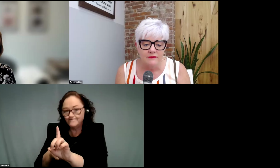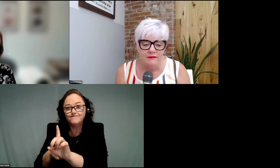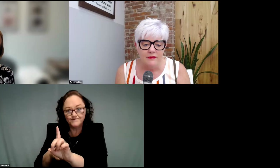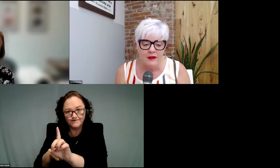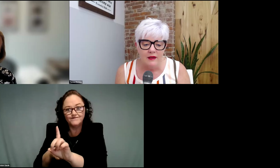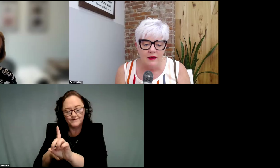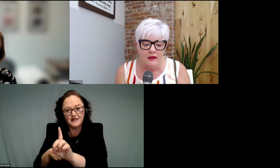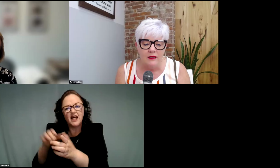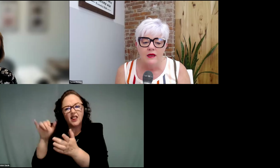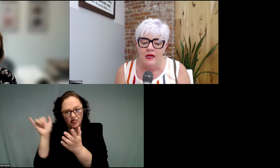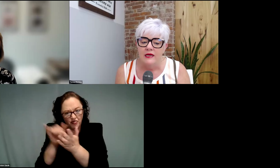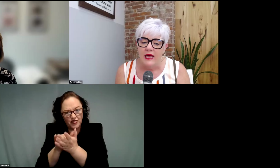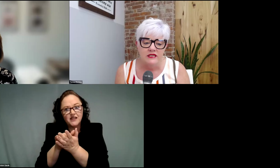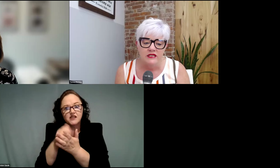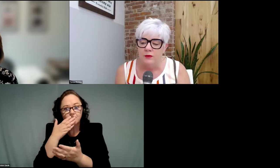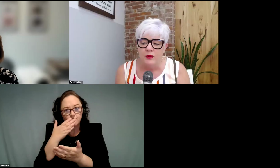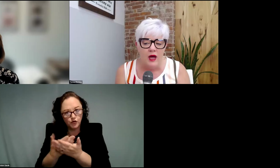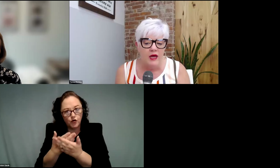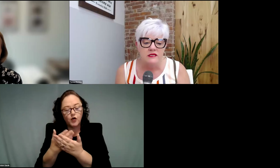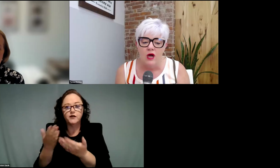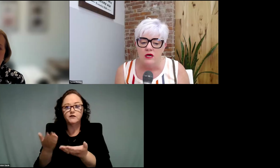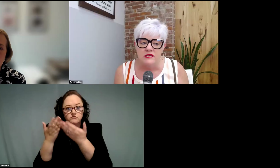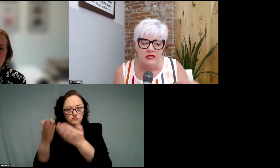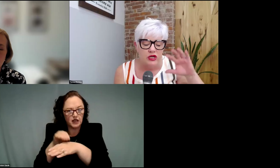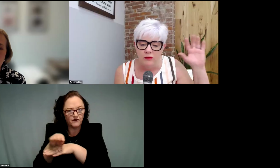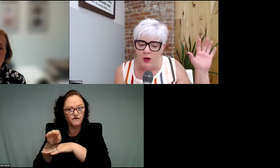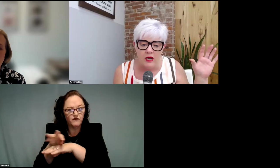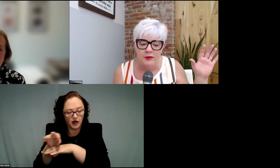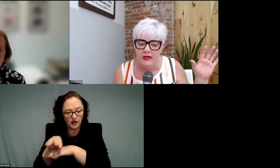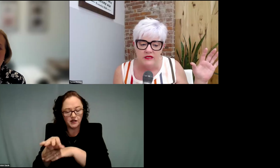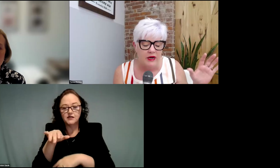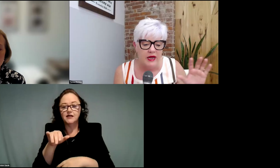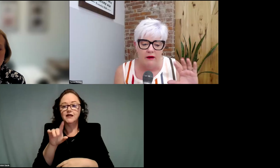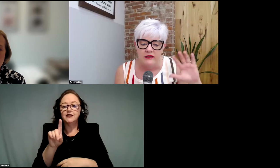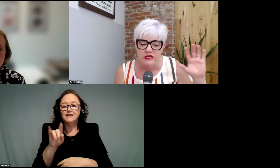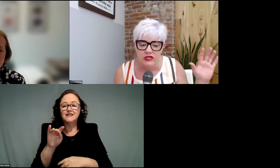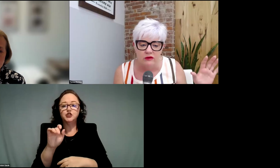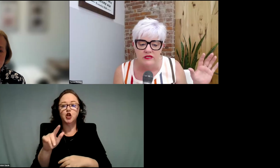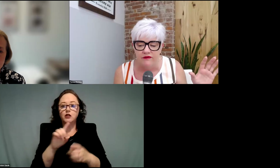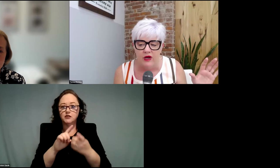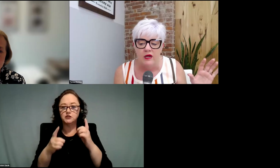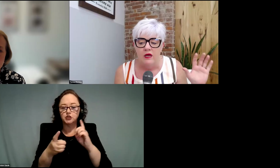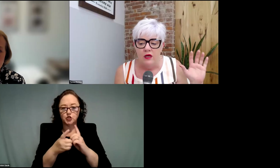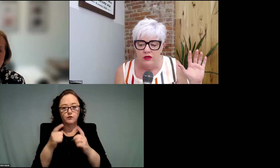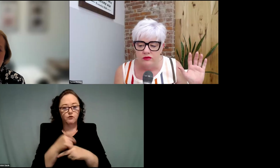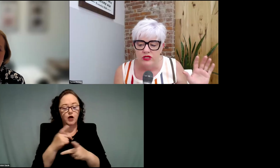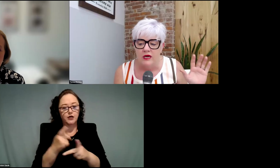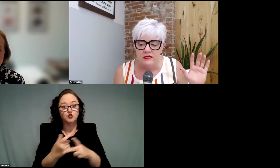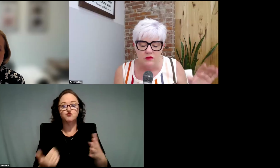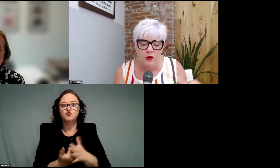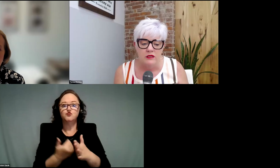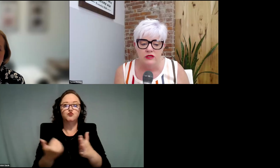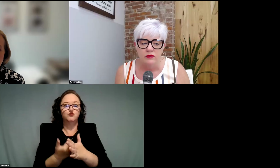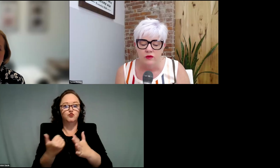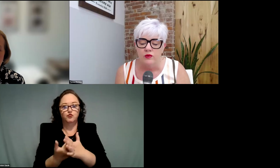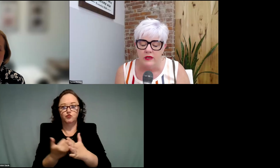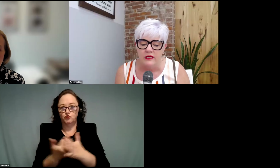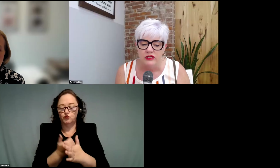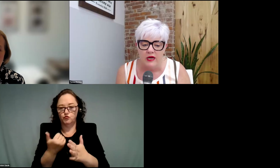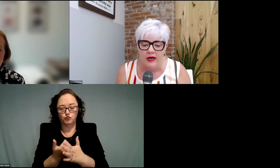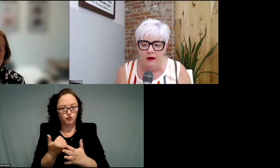more generally about digital products too. Yeah, digital products are such a new marketplace right now and so different. You just want